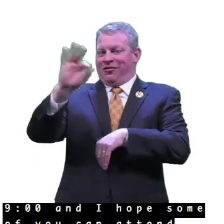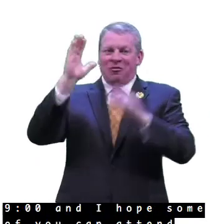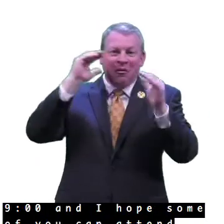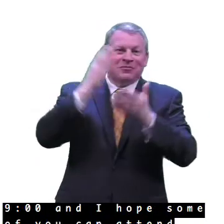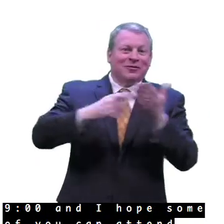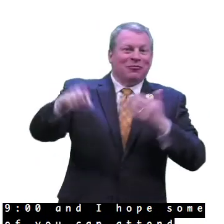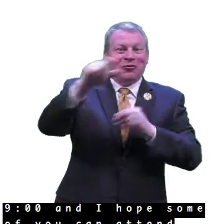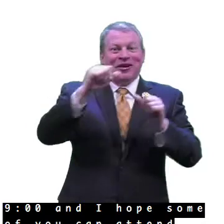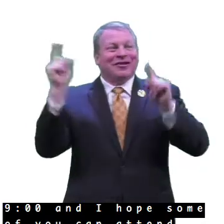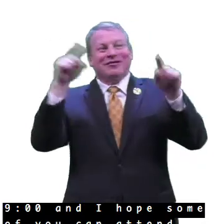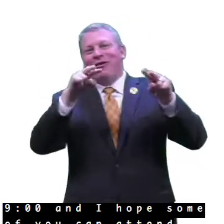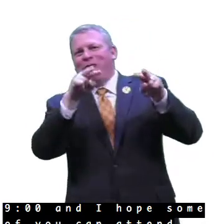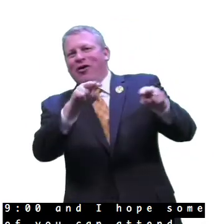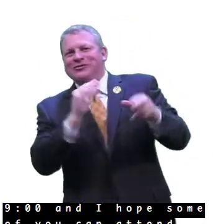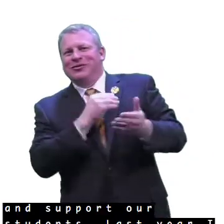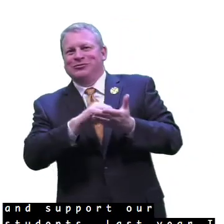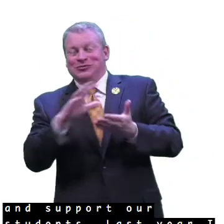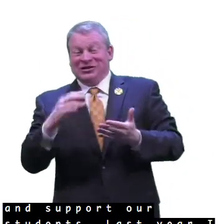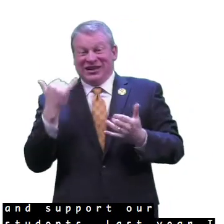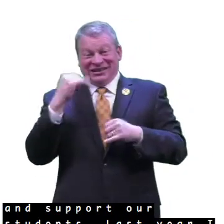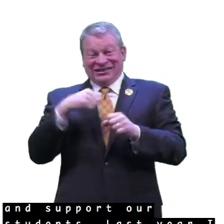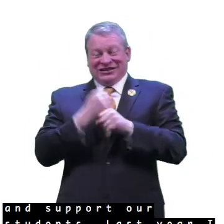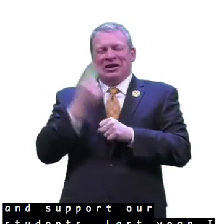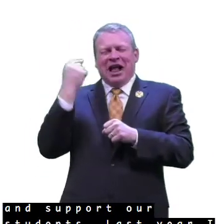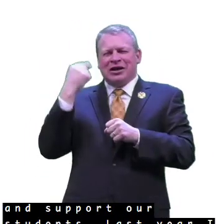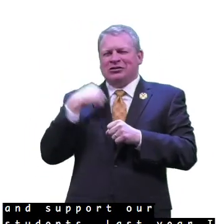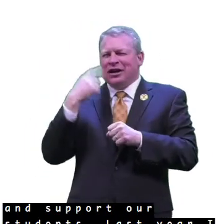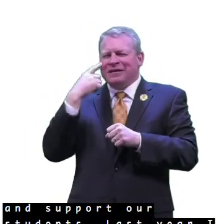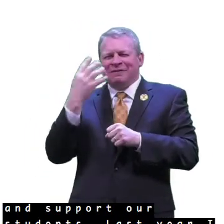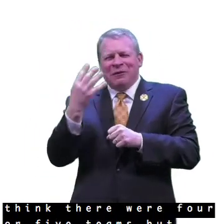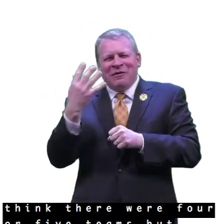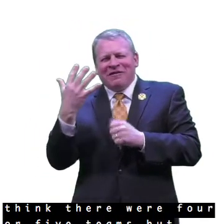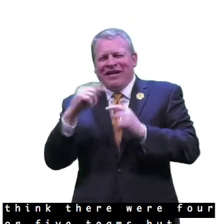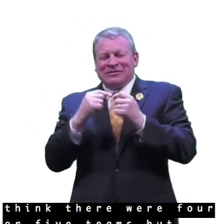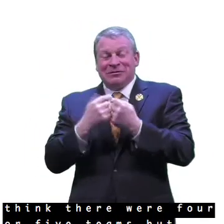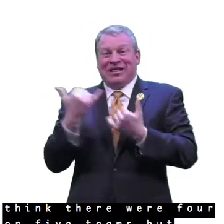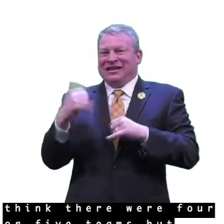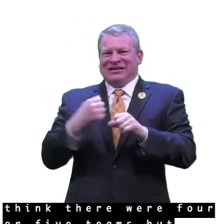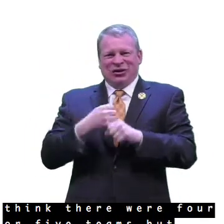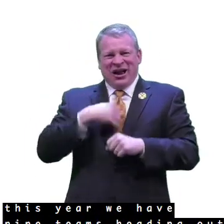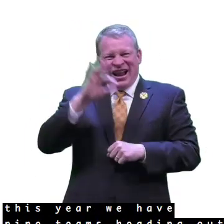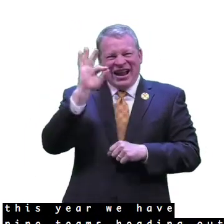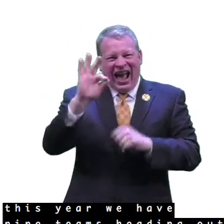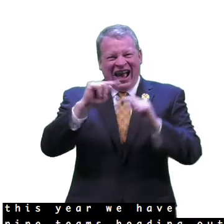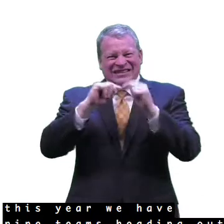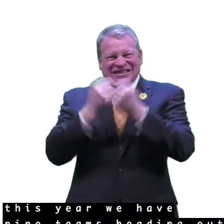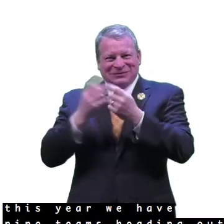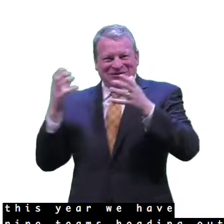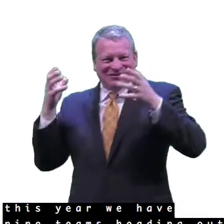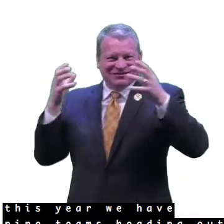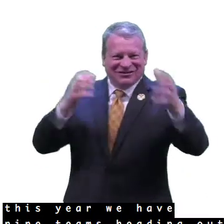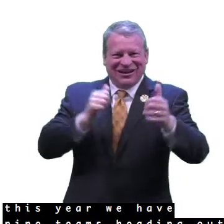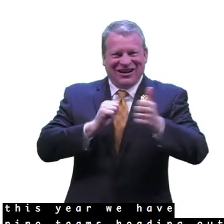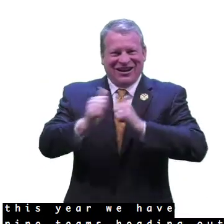9, and I hope some of you can attend and support our students. Last year, I think there were 4 or 5 teams, but this year we have 9 teams heading out to